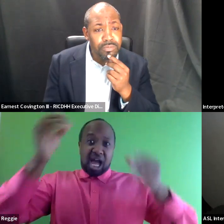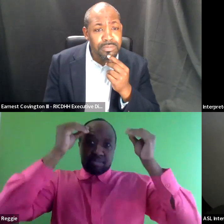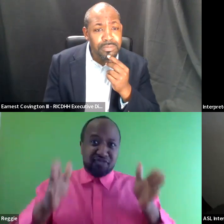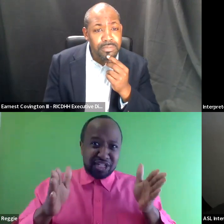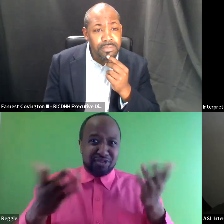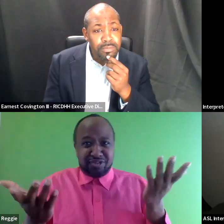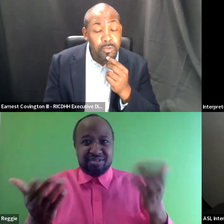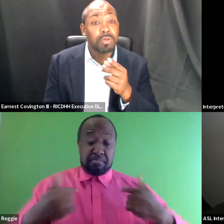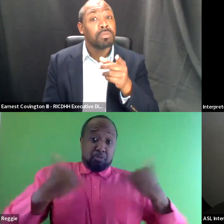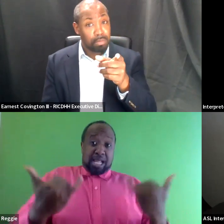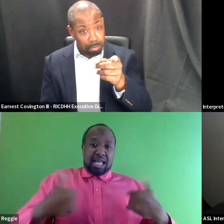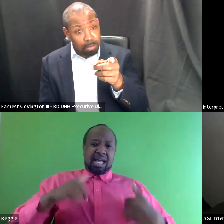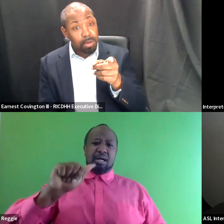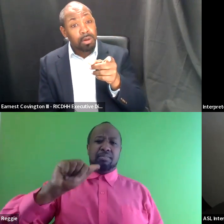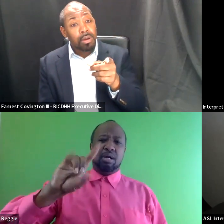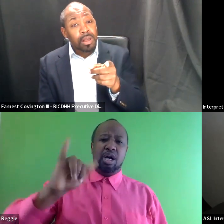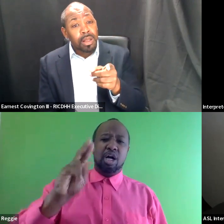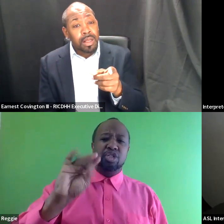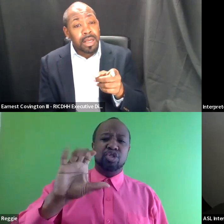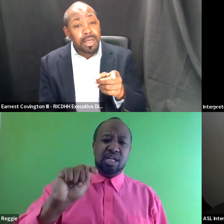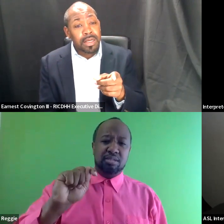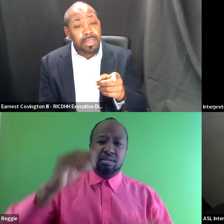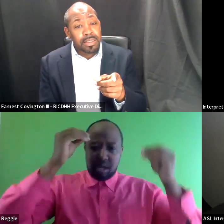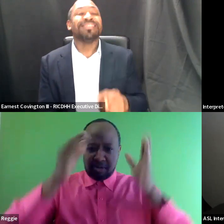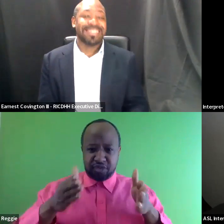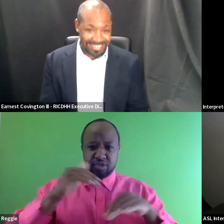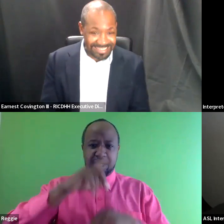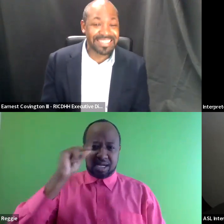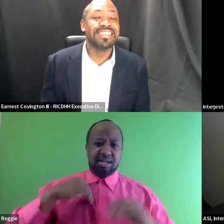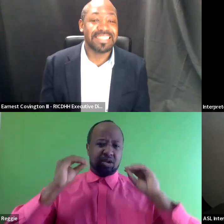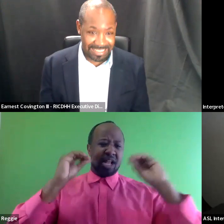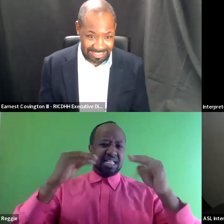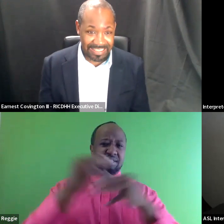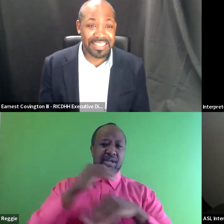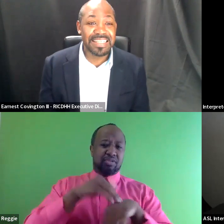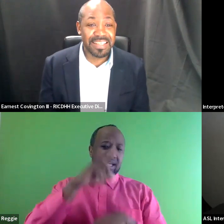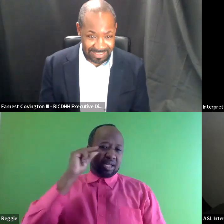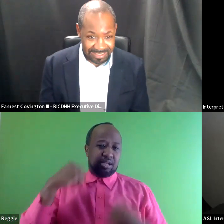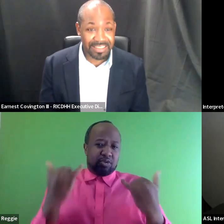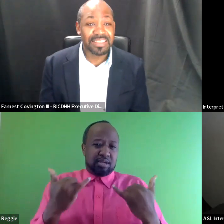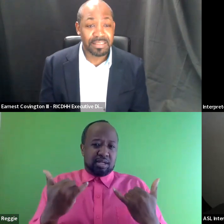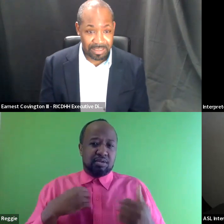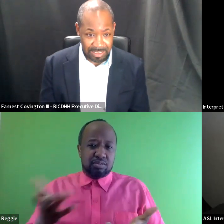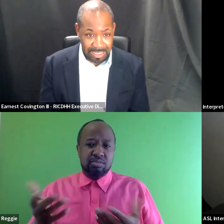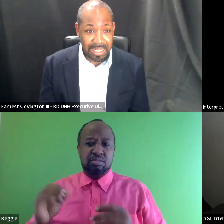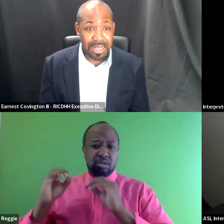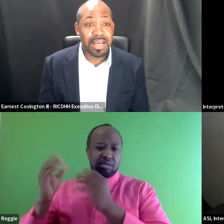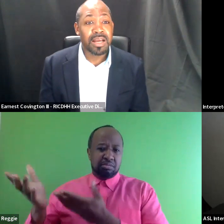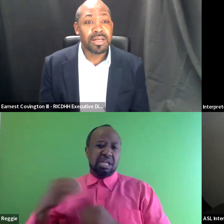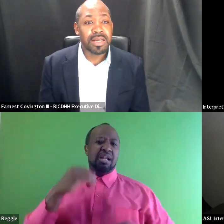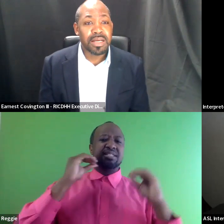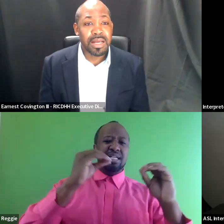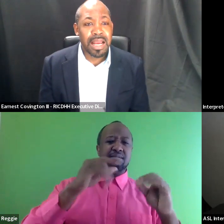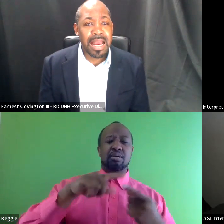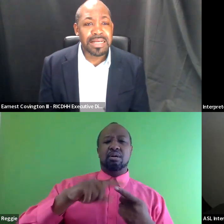it could be, Consulting. I could be a consultant in the future. That might be good. I could be an adjunct professor teaching math